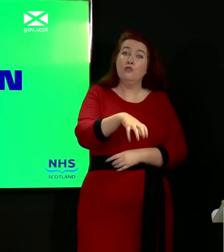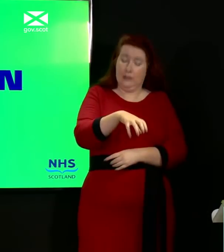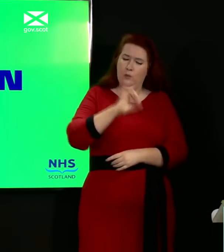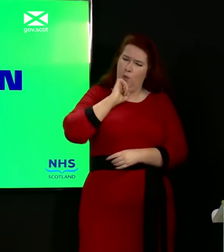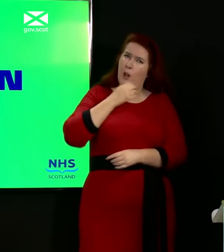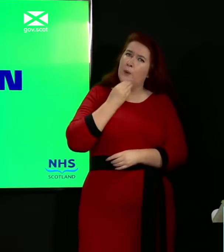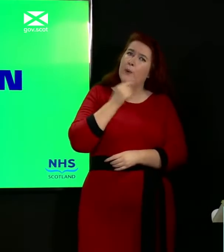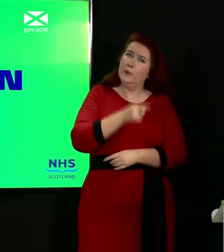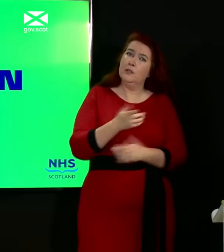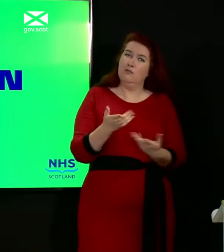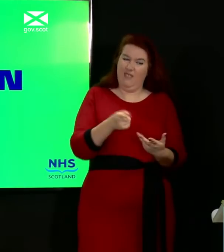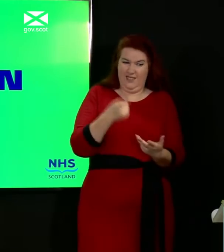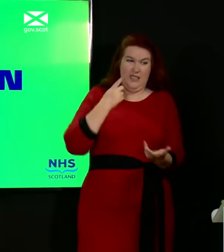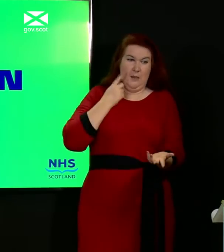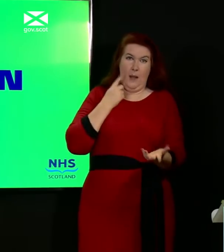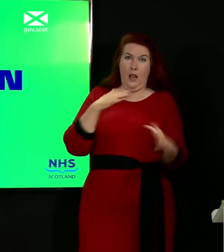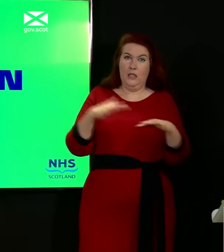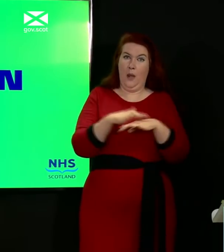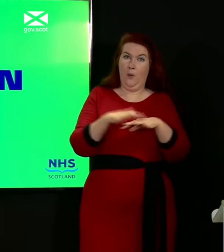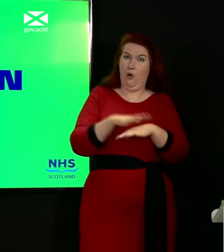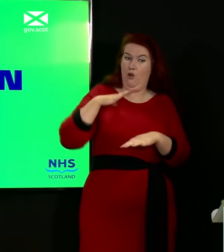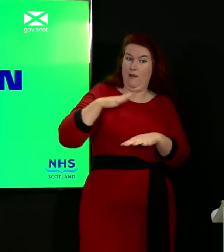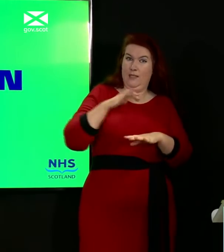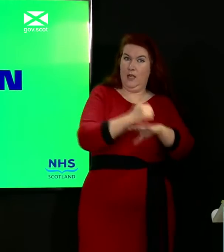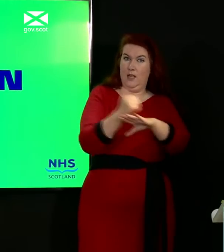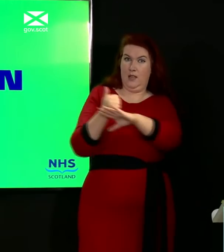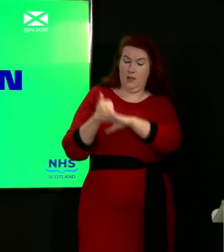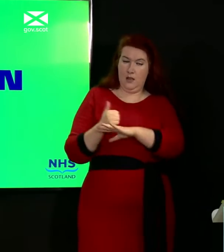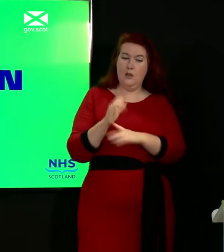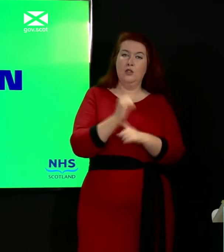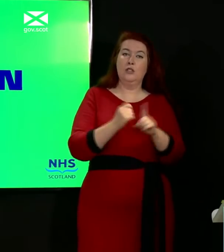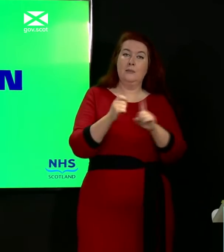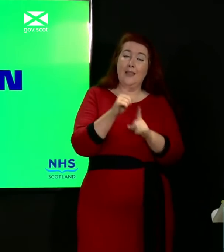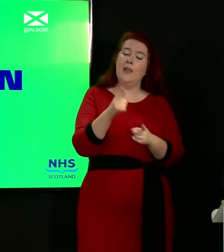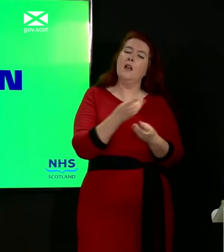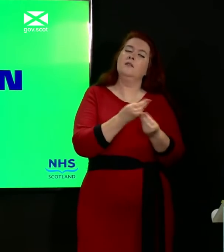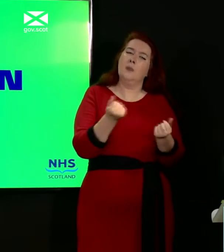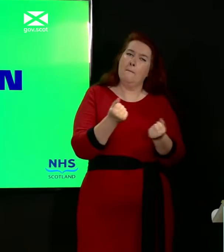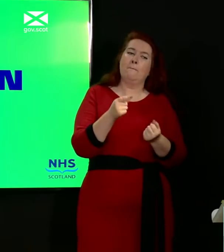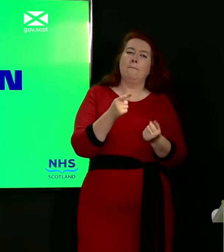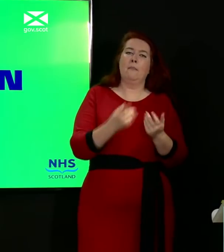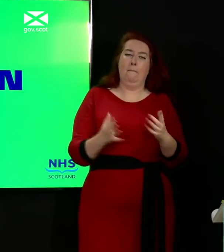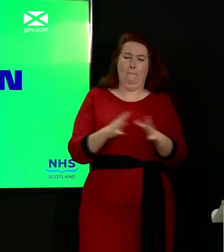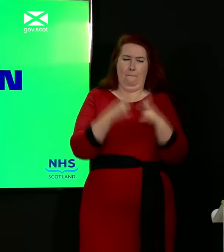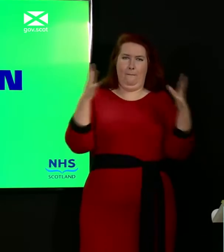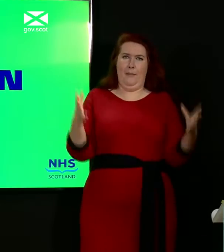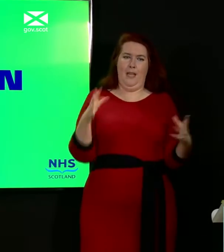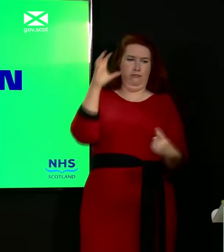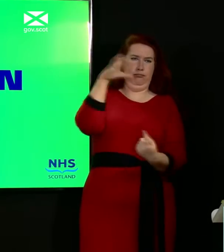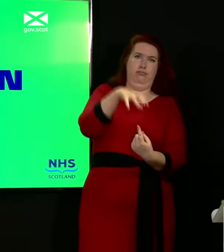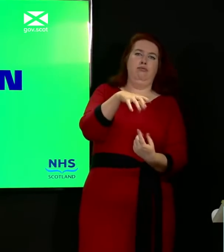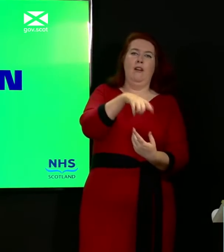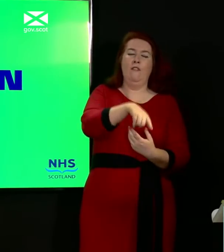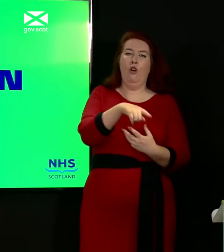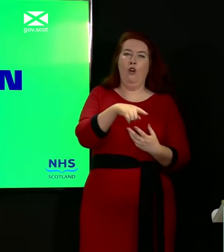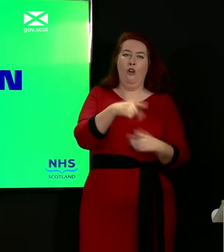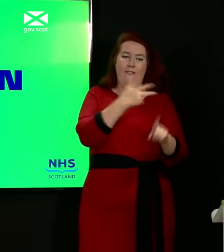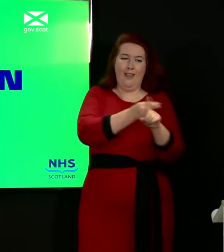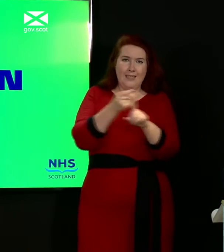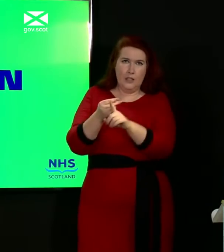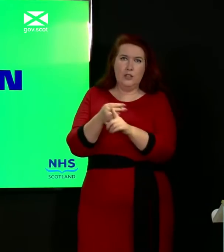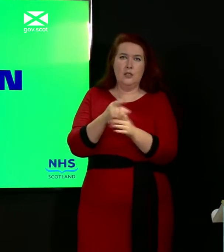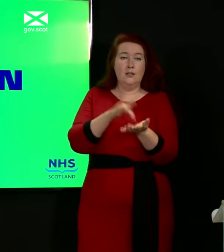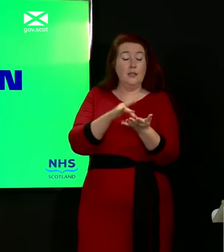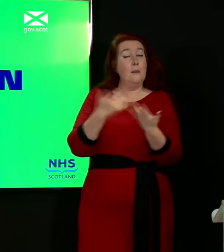because that's a simple network that we have access to. And then we will have a very small number of big vaccination centres. We've published a little of